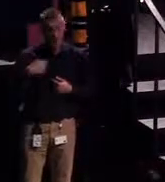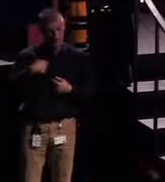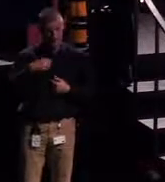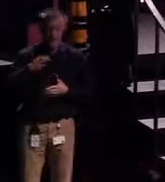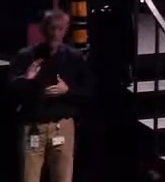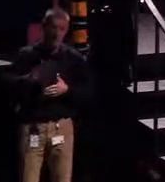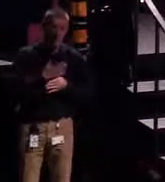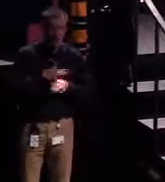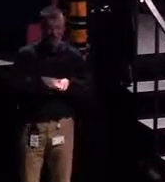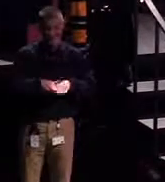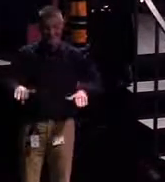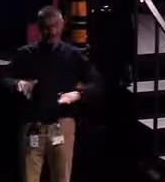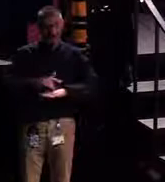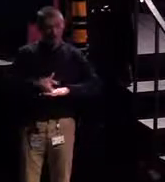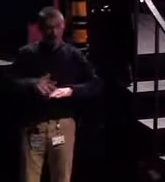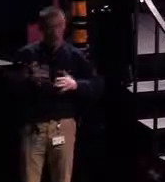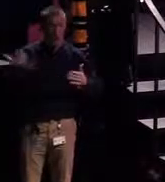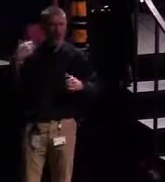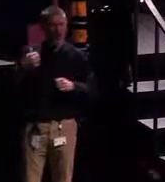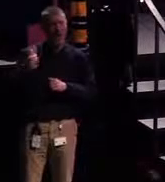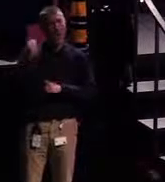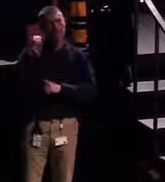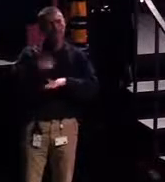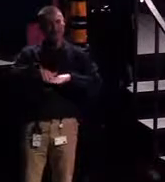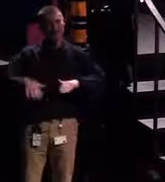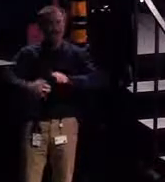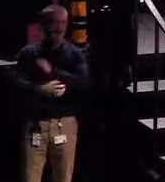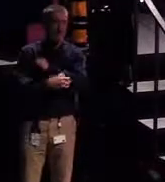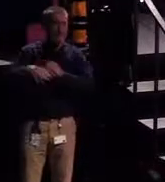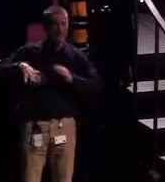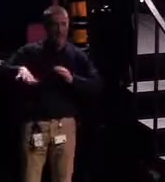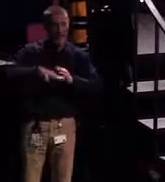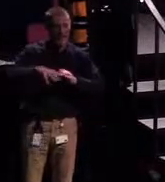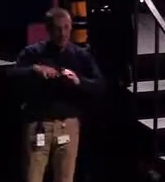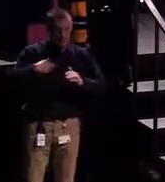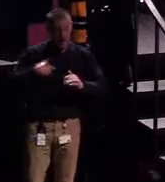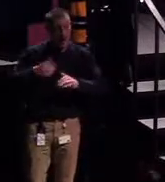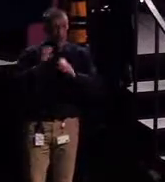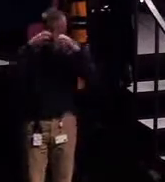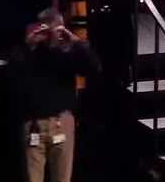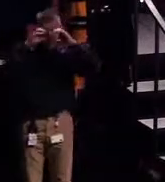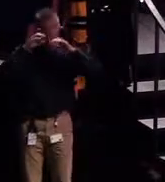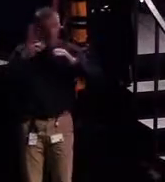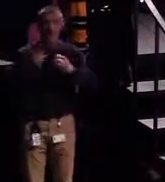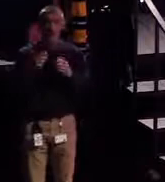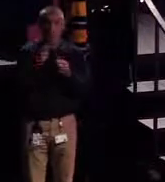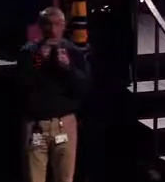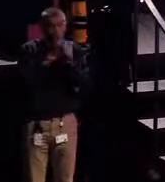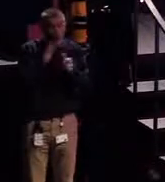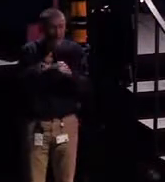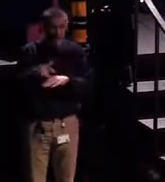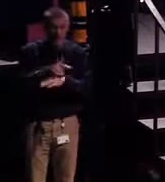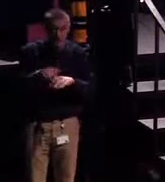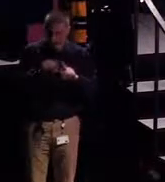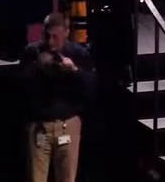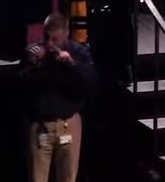first stage show, Backstage in Biscuitland, I Googled Tourette's theatre. And nearly all of